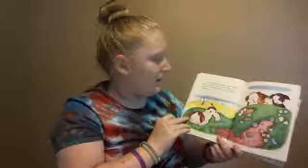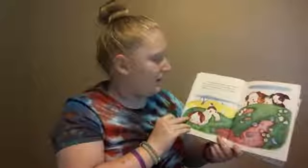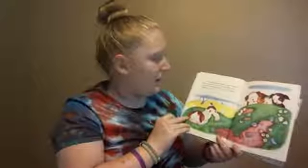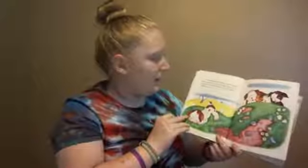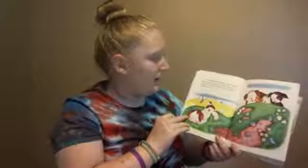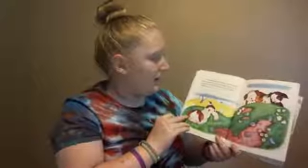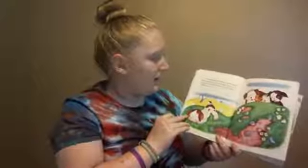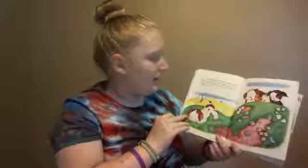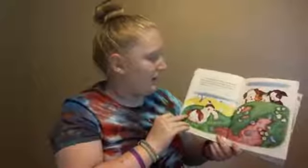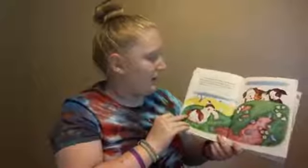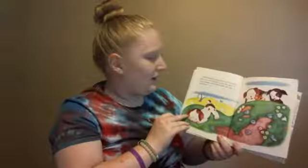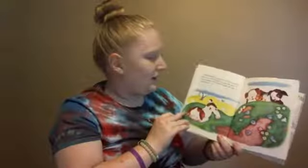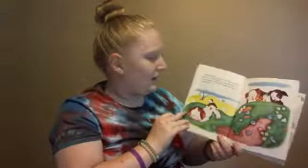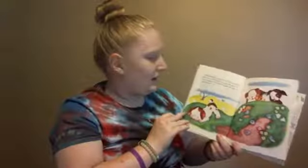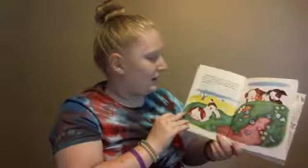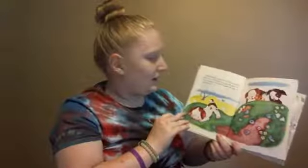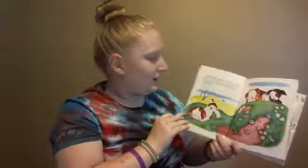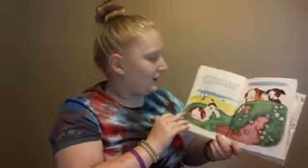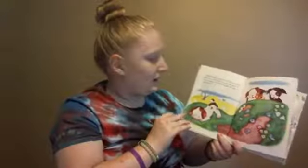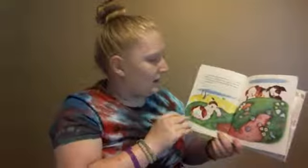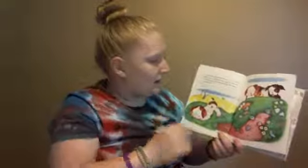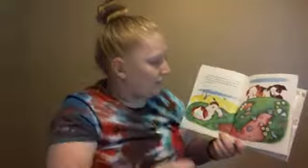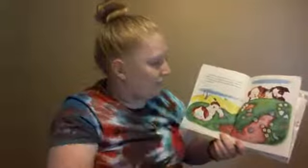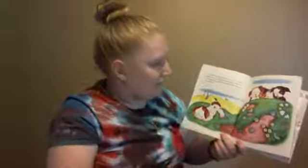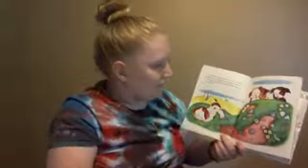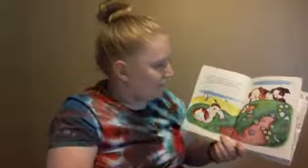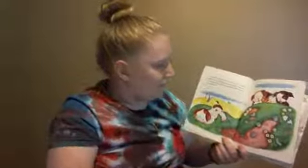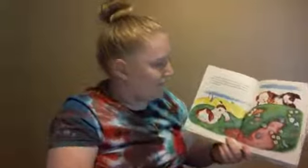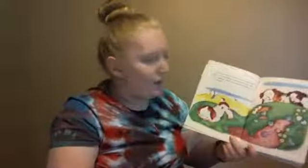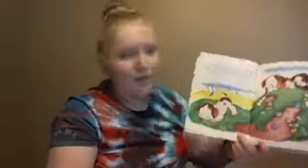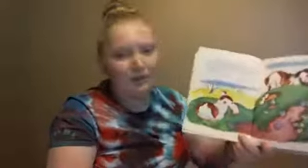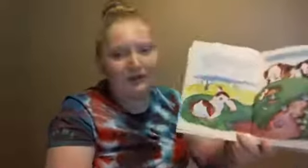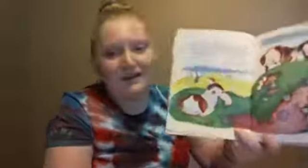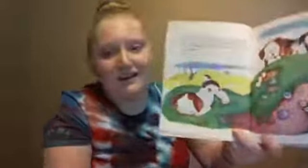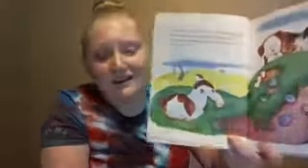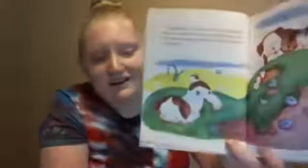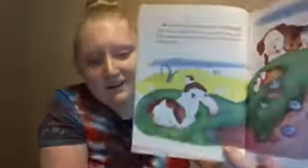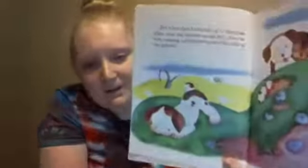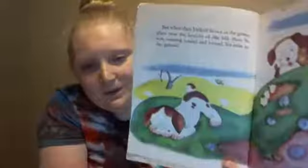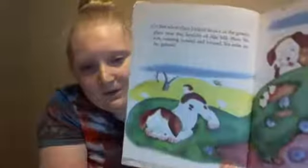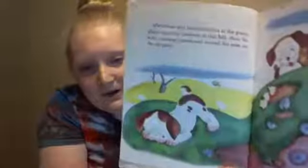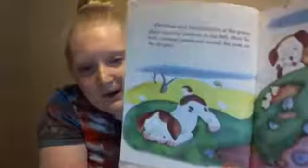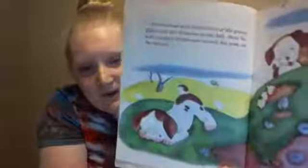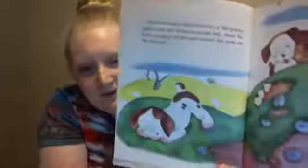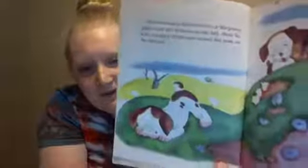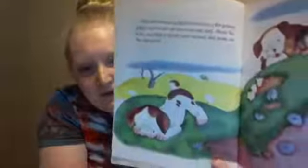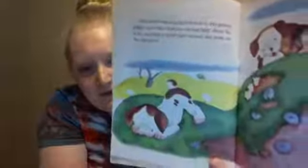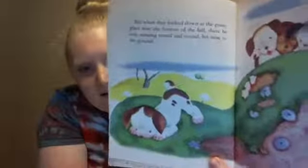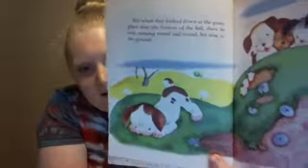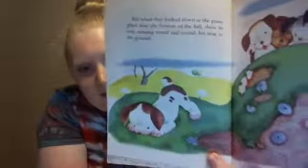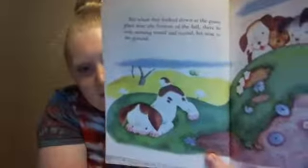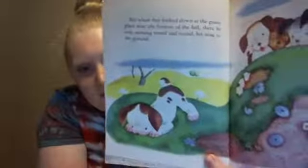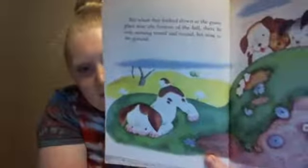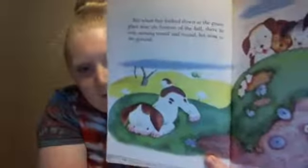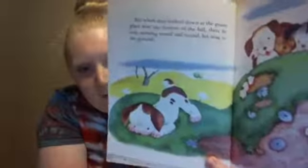hill, there he was, running around and around, his nose to the ground. Ooh,